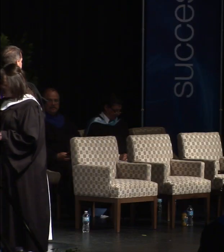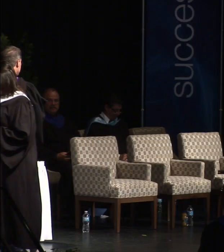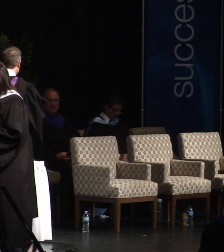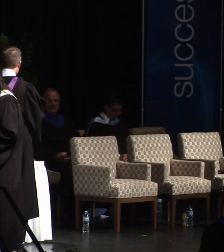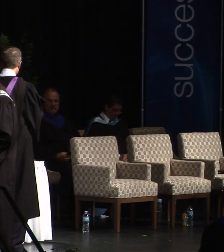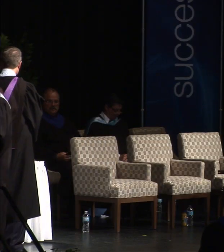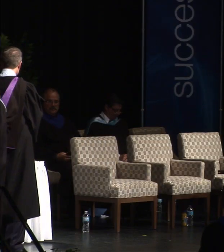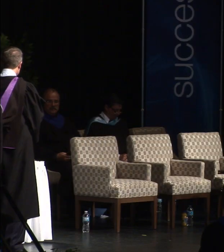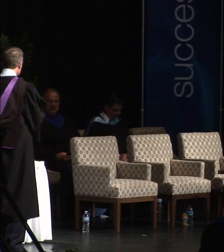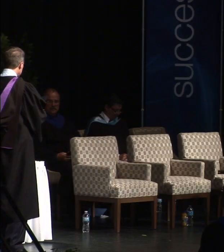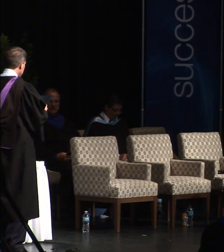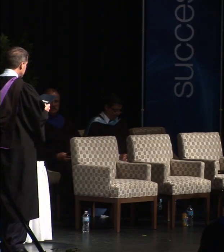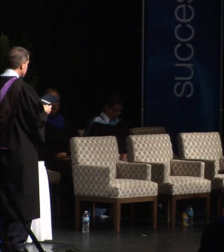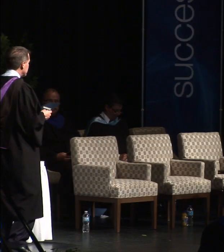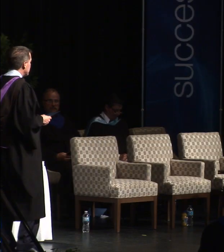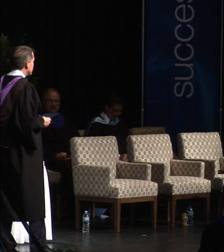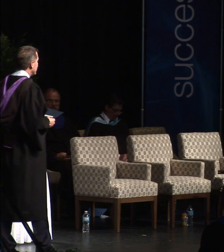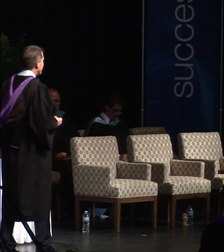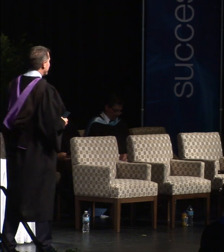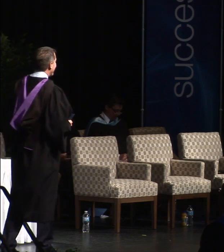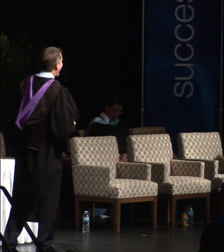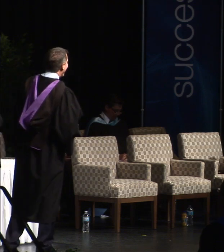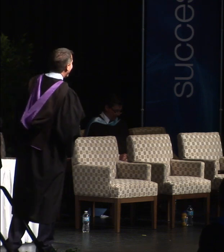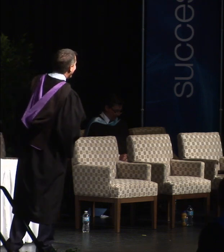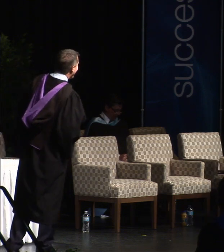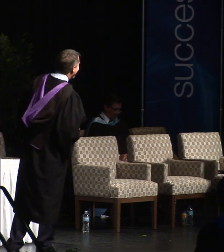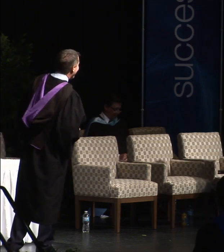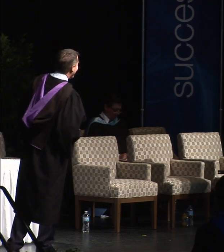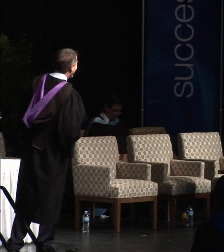Cherie Janine McVicker Honors.